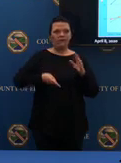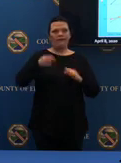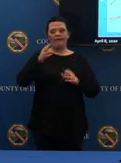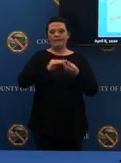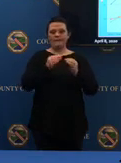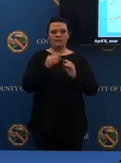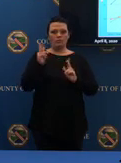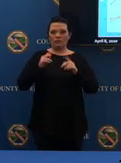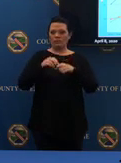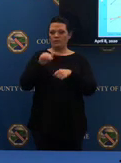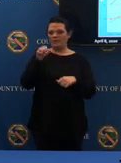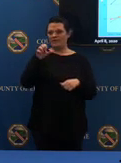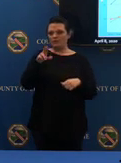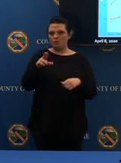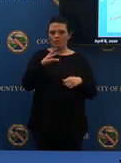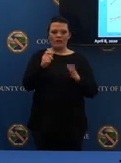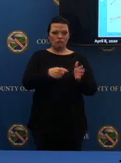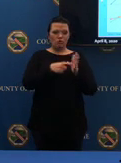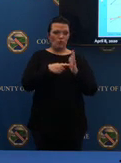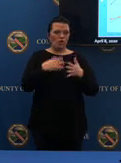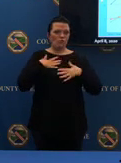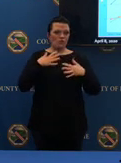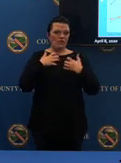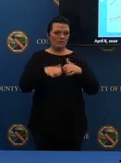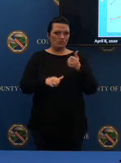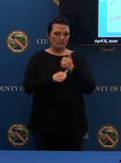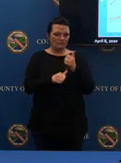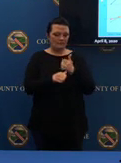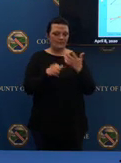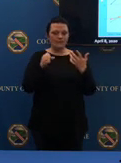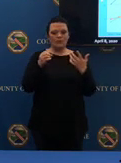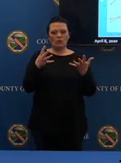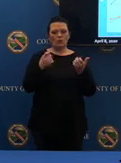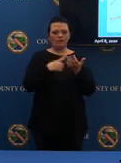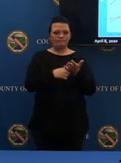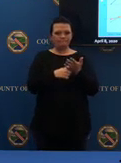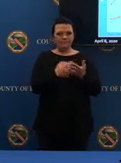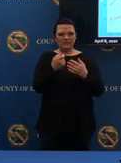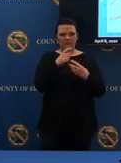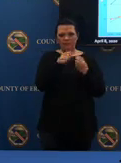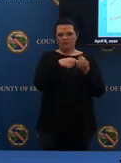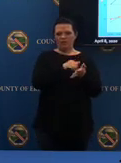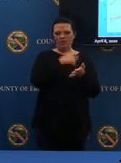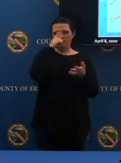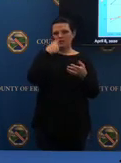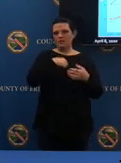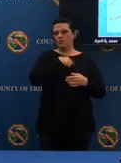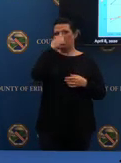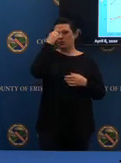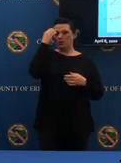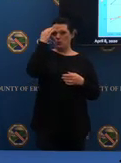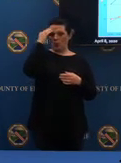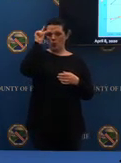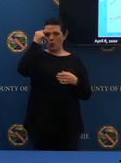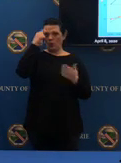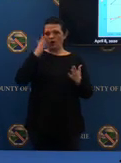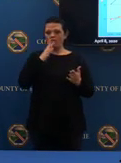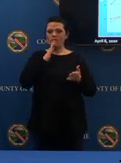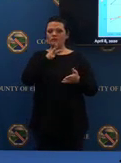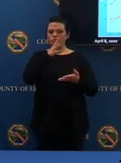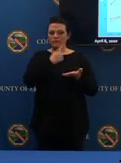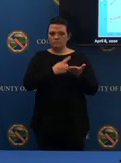in the ICU as well as requiring airway assist. So I wanted to talk a little bit about that because we know the governor's been talking about the reduction